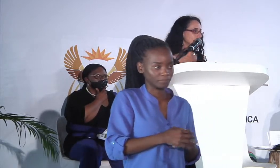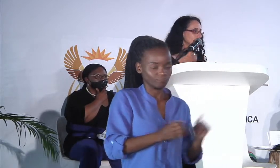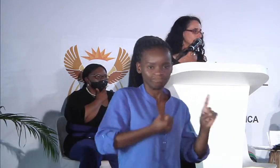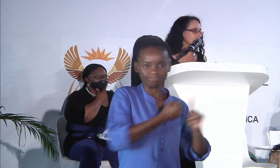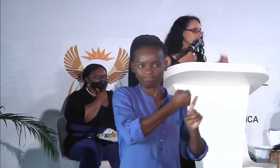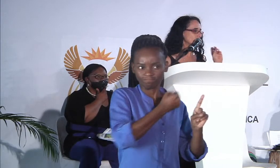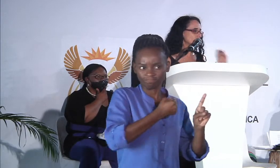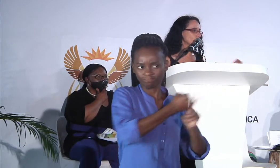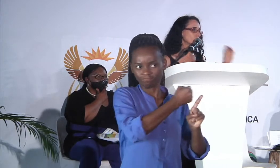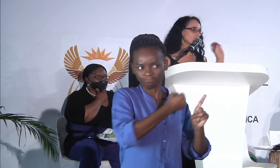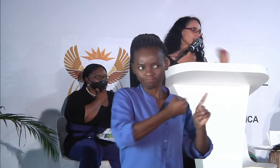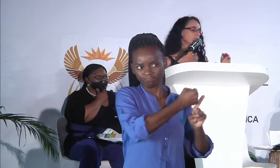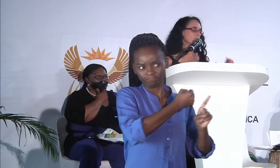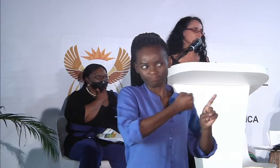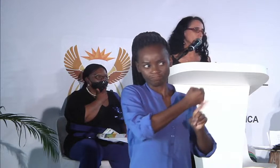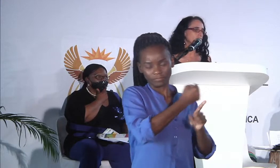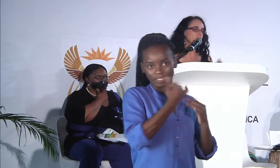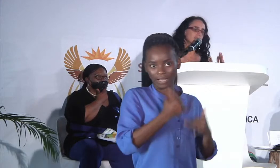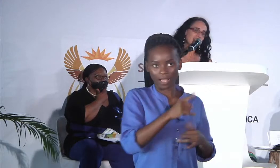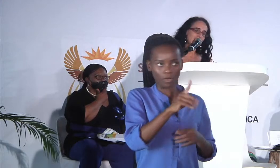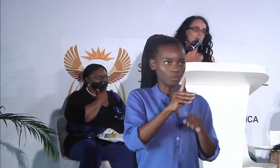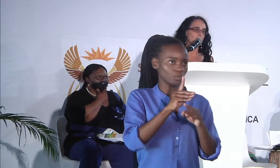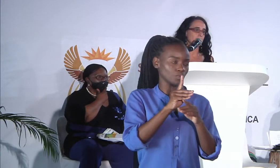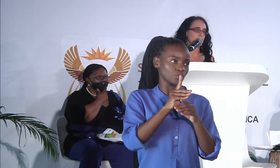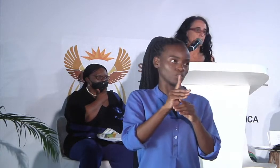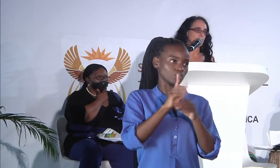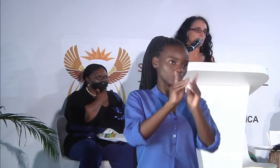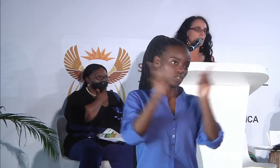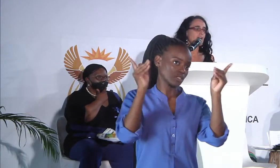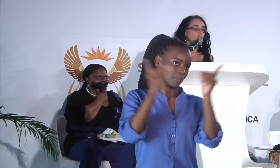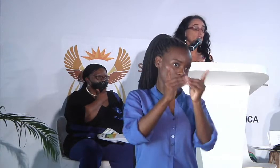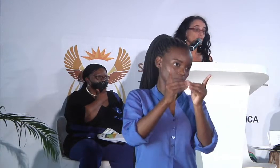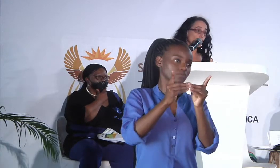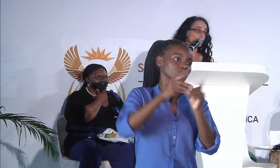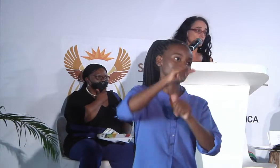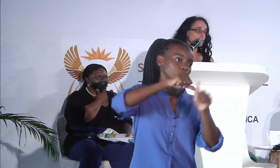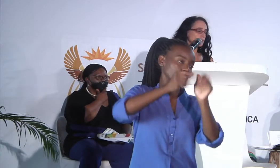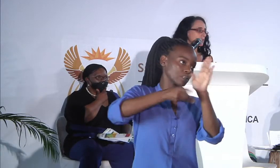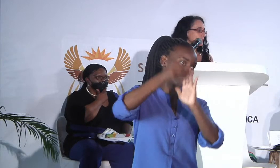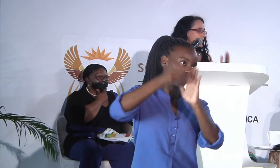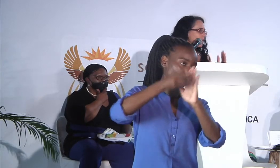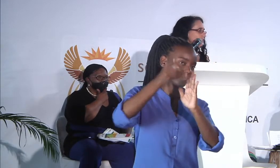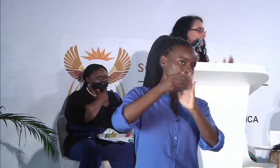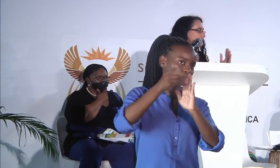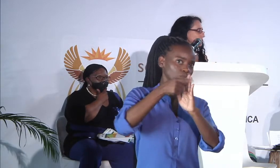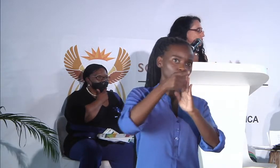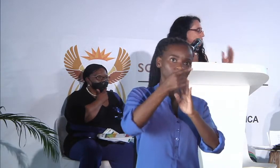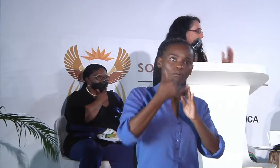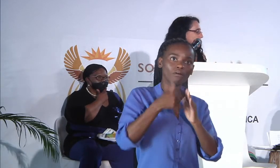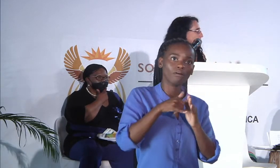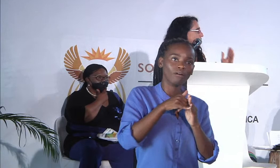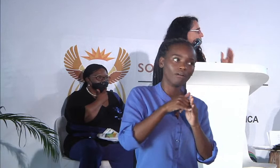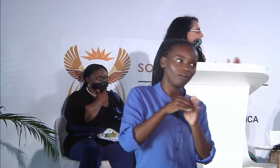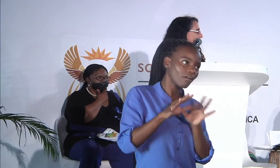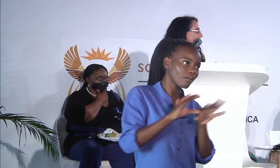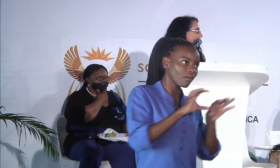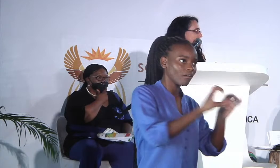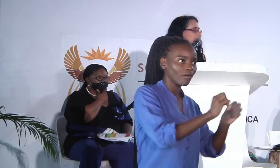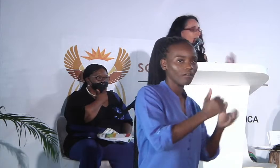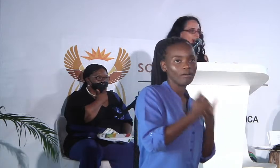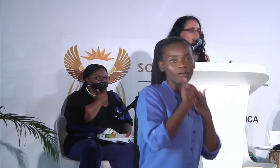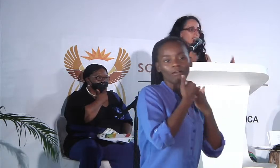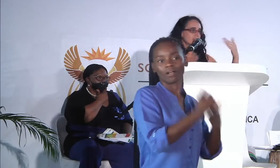ministry such as social development to stand up and to launch the South African Network of People Who Use